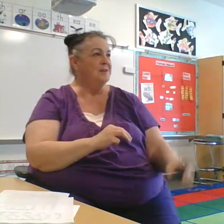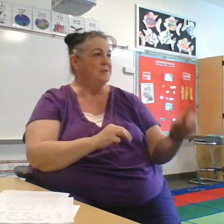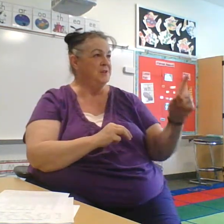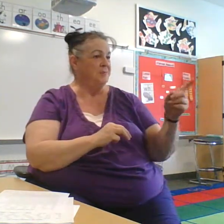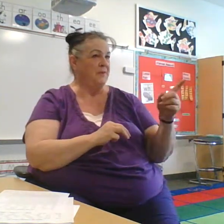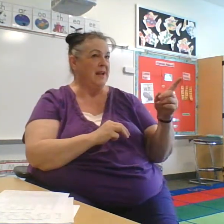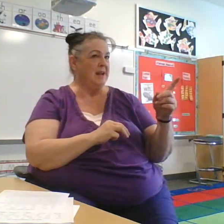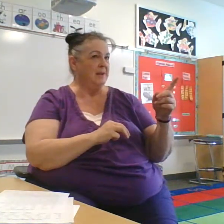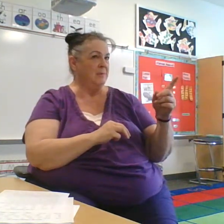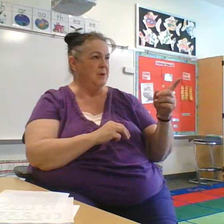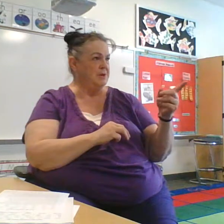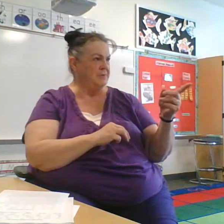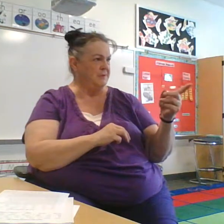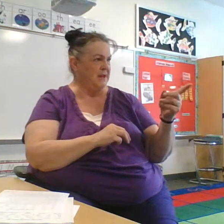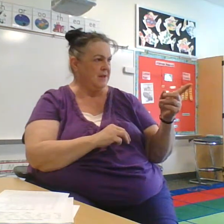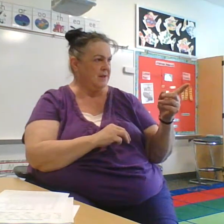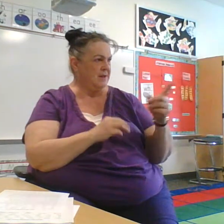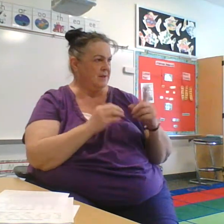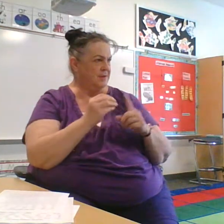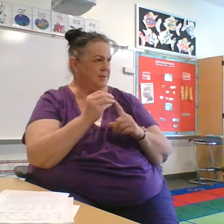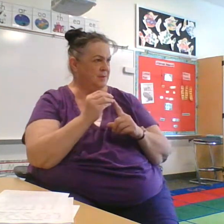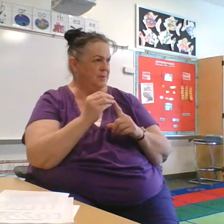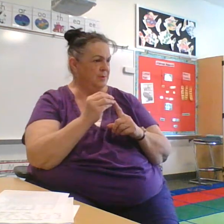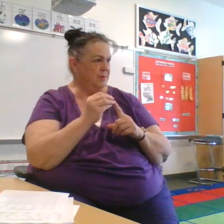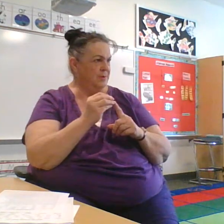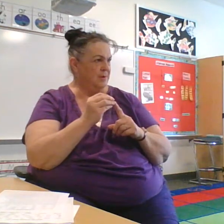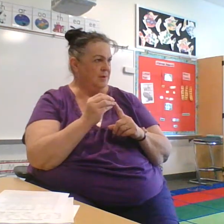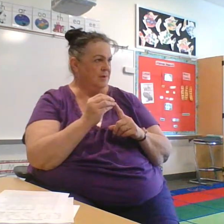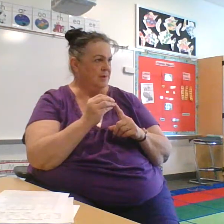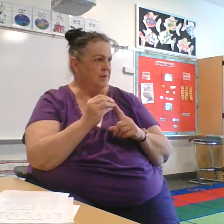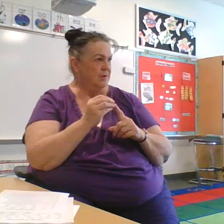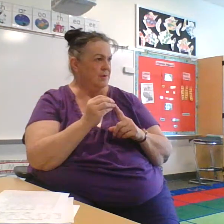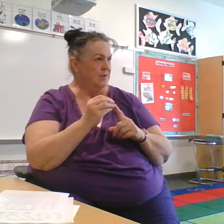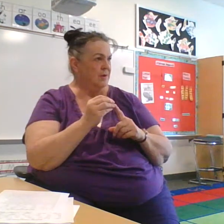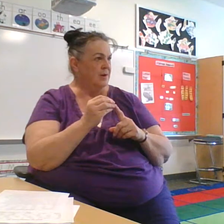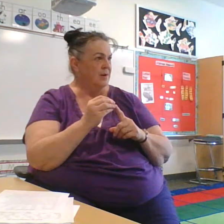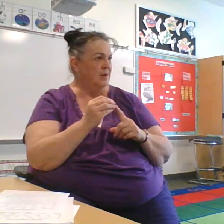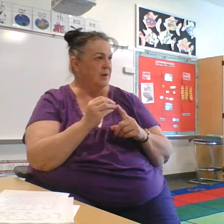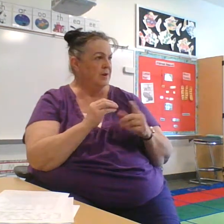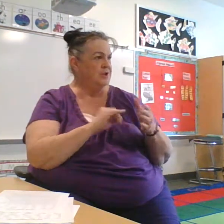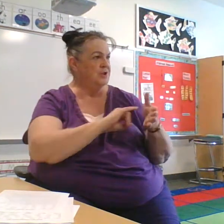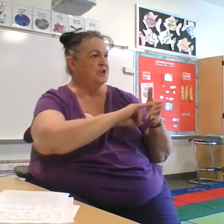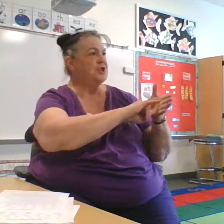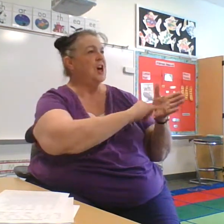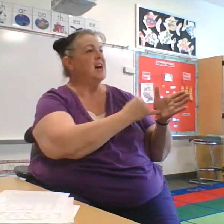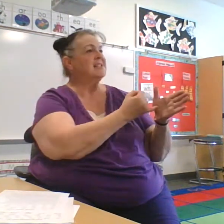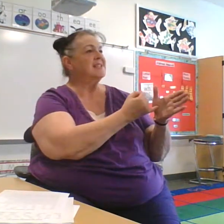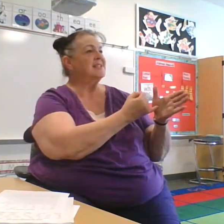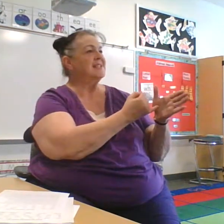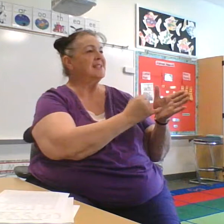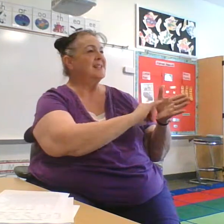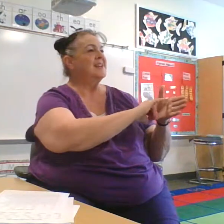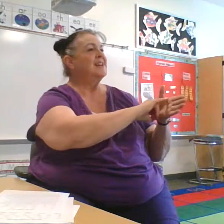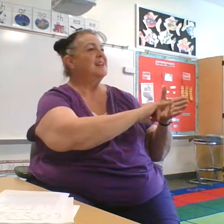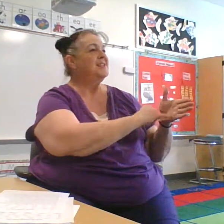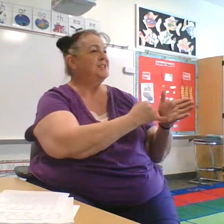Did you forget? What did you forget? Two? No, because like, No, so the I can thing. see this Just. and see like,